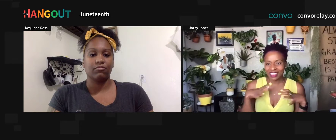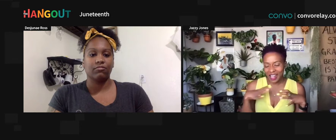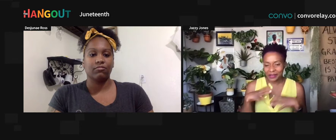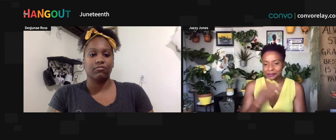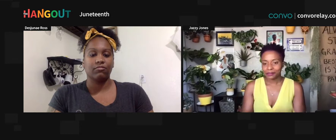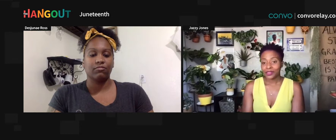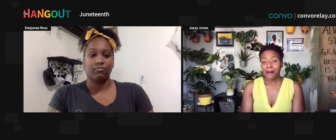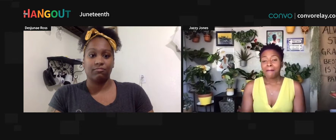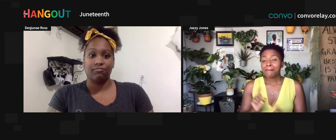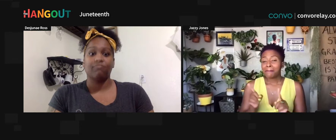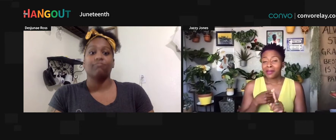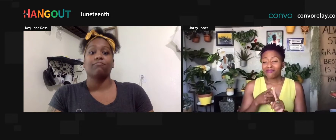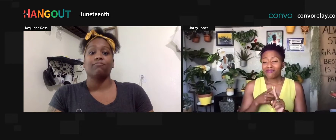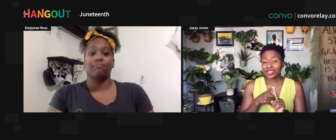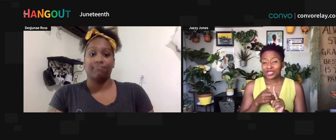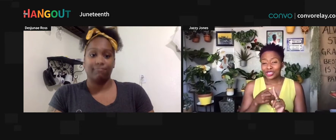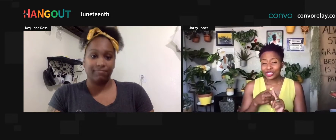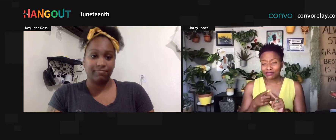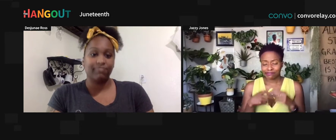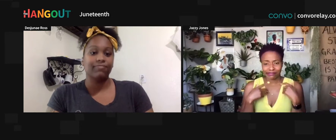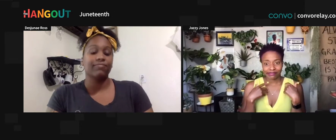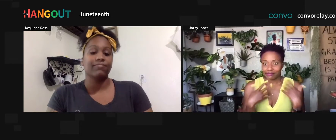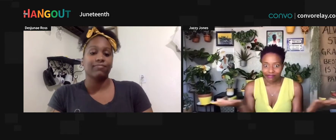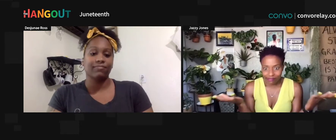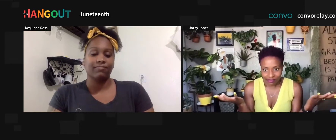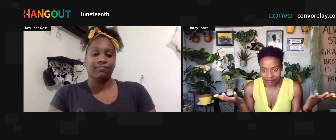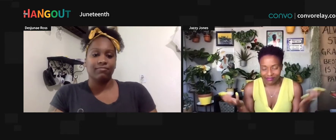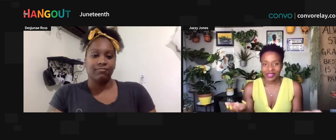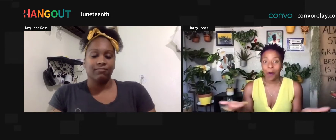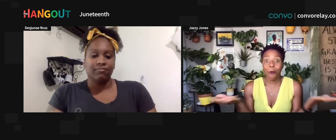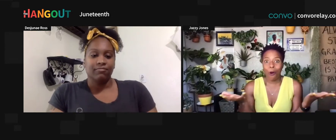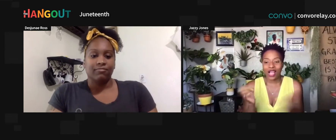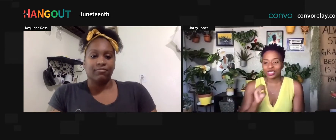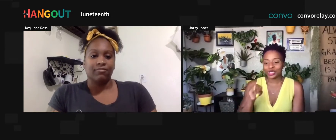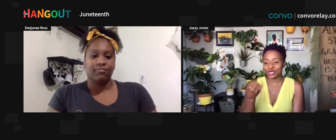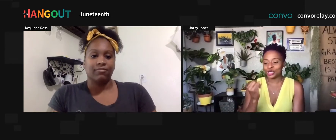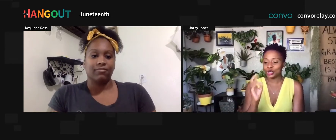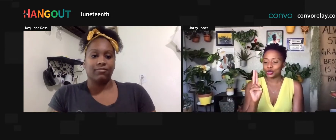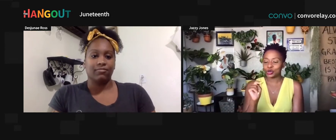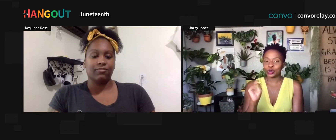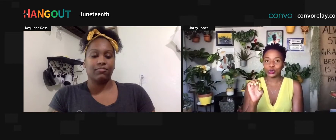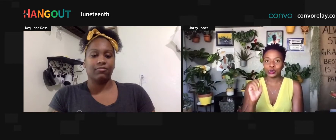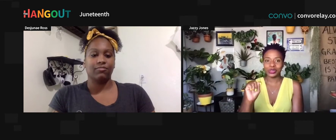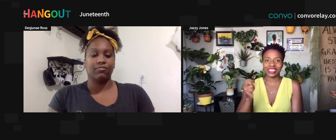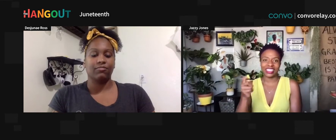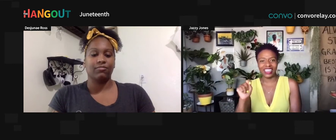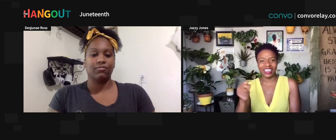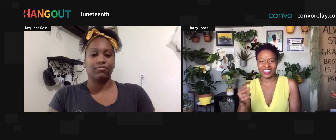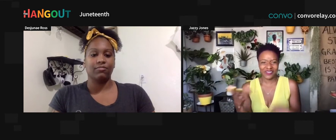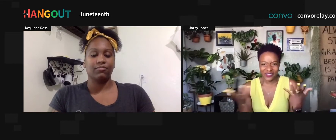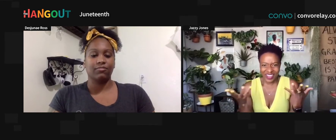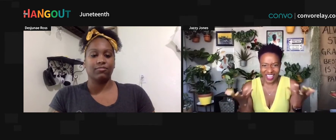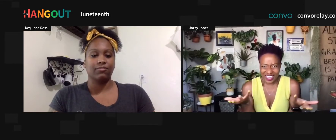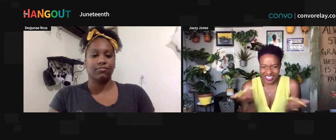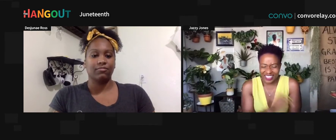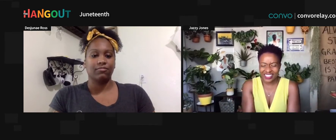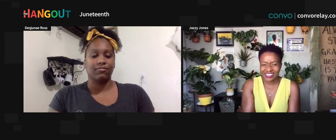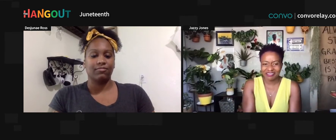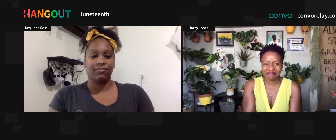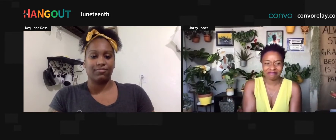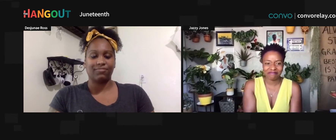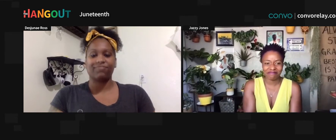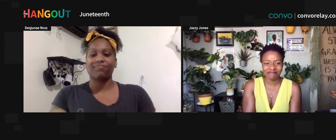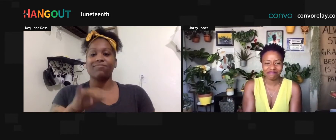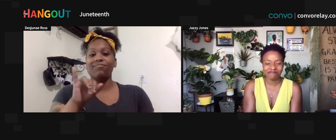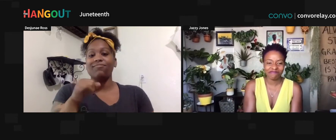us, that have raised our eye awareness. So first of all, what is Juneteenth?